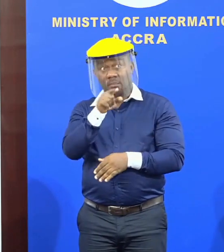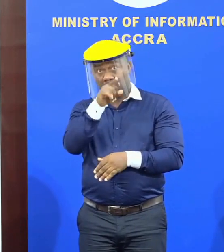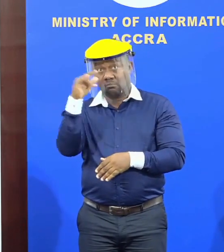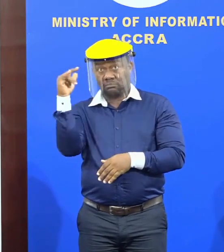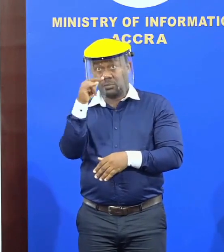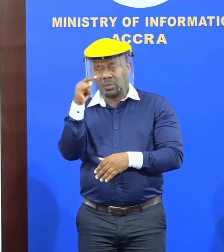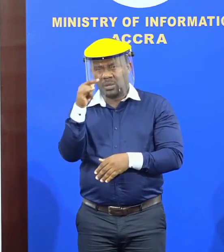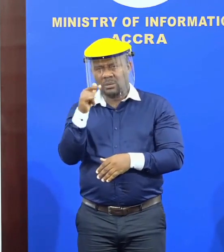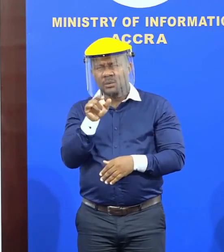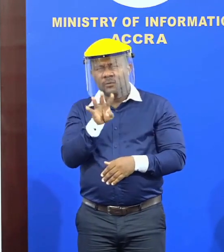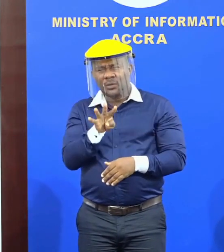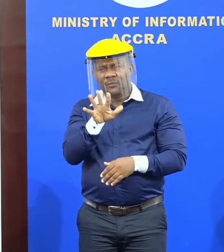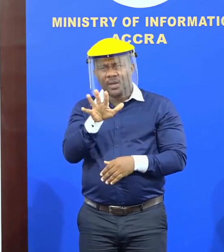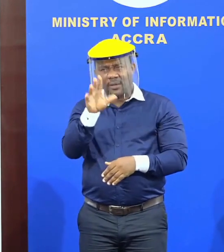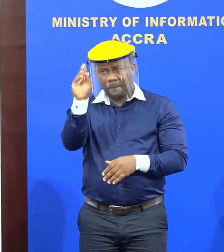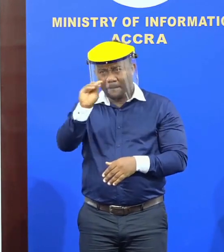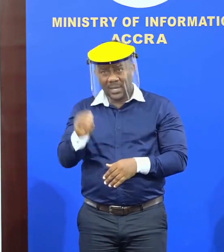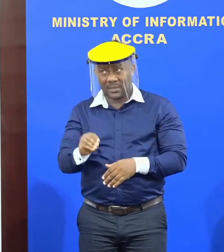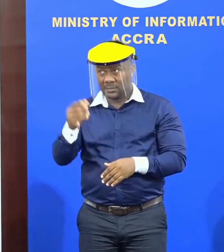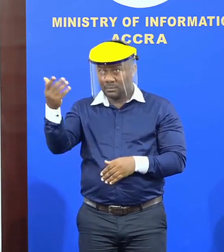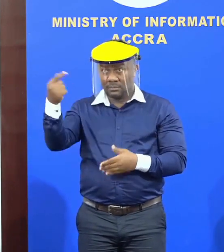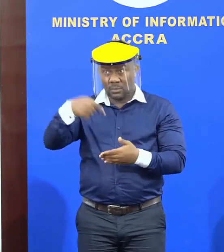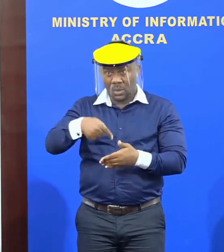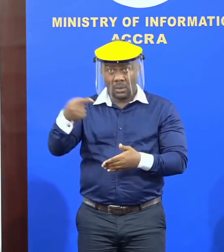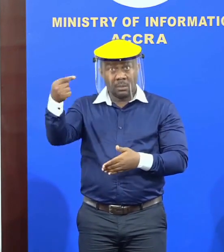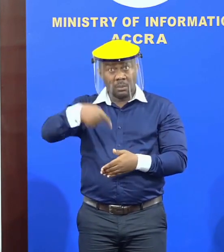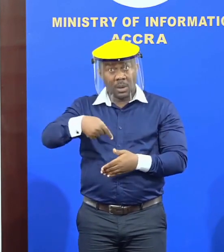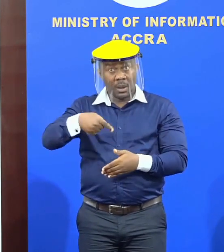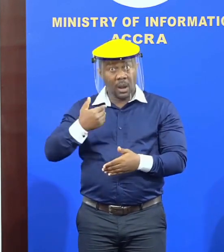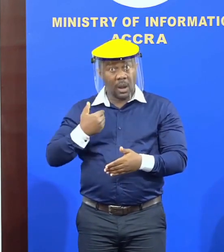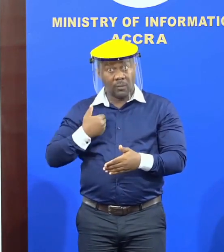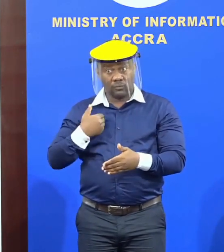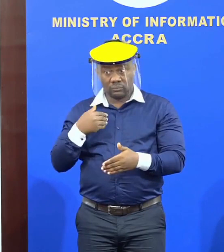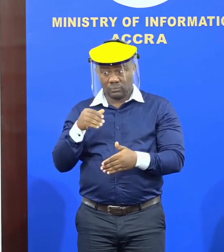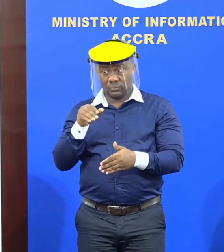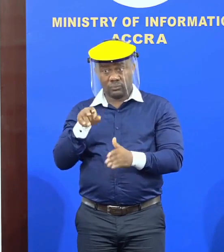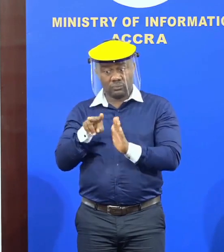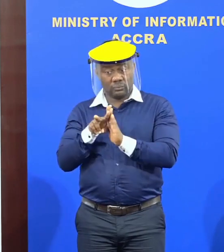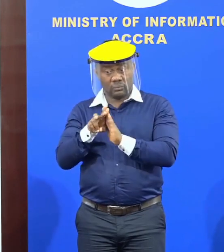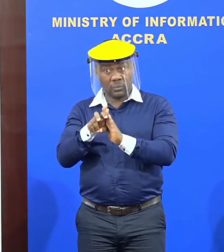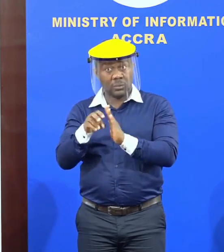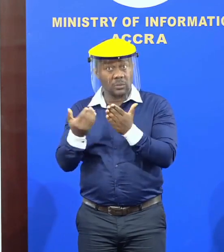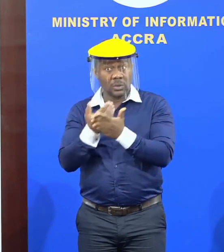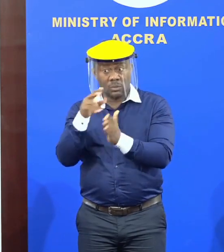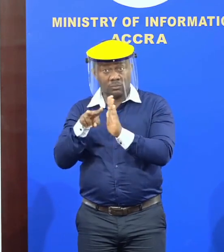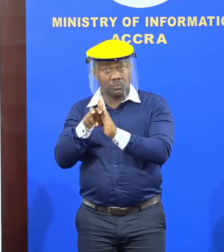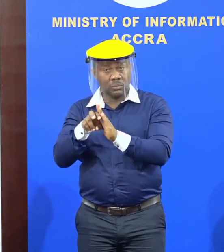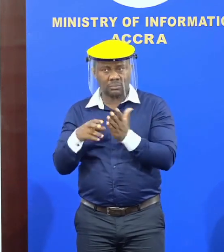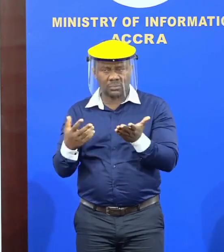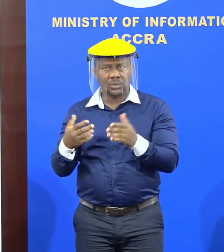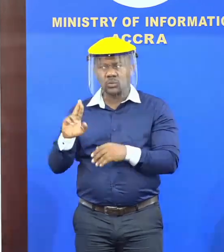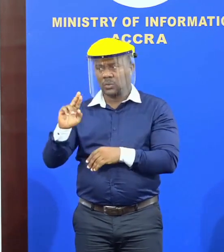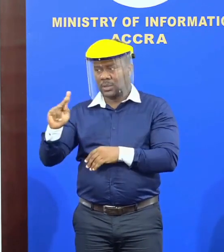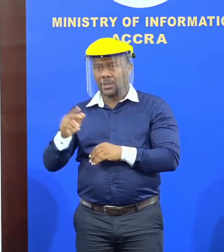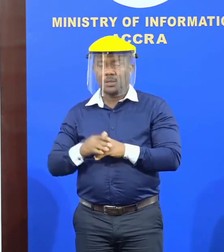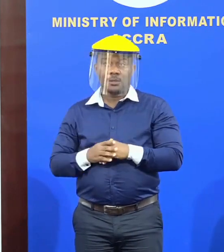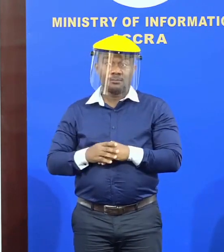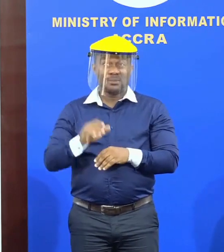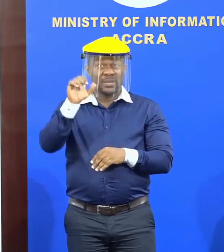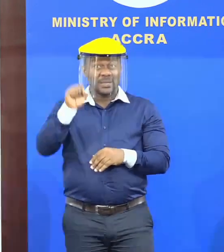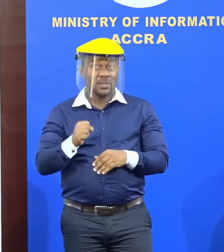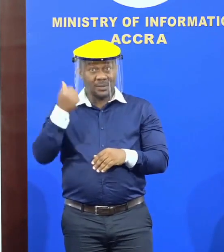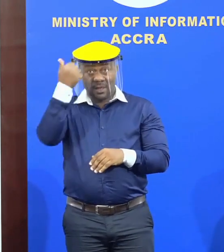about 45% of those quarantined had a UK variant. 15% had a South African variant. This is a percentage,